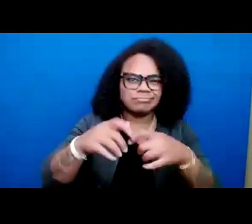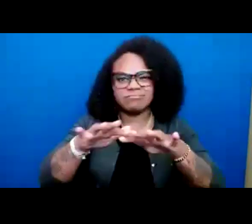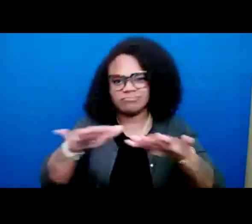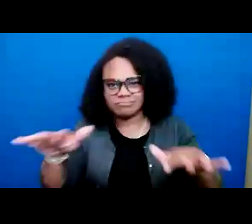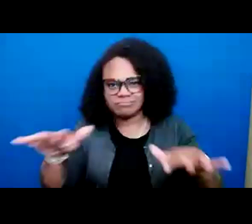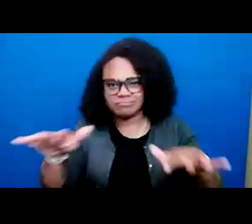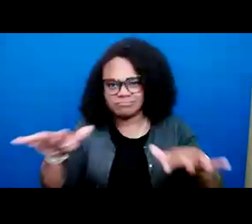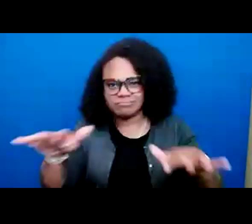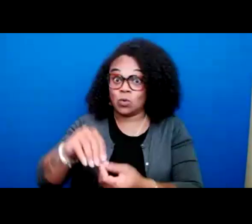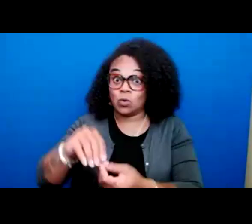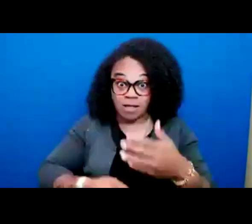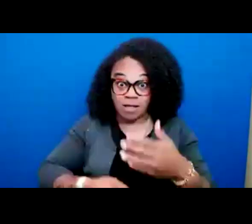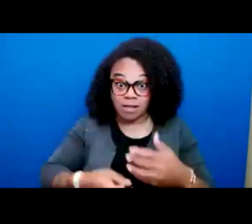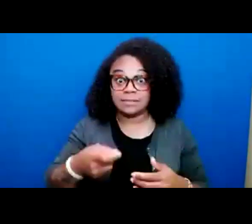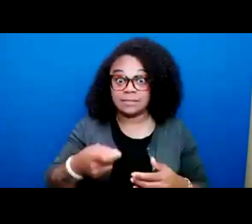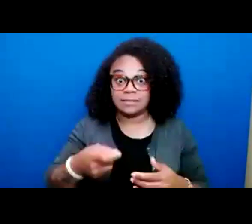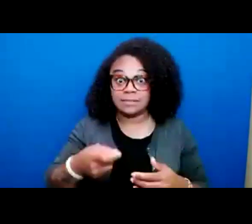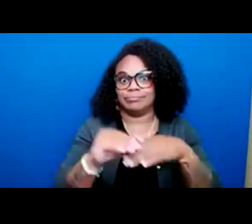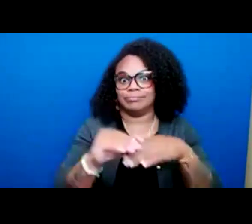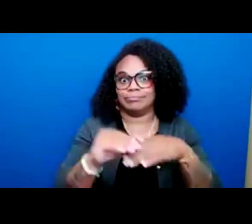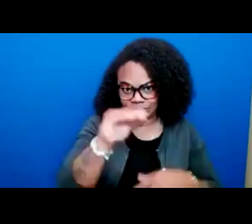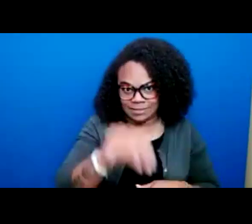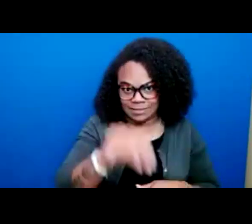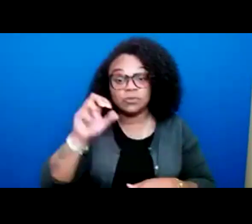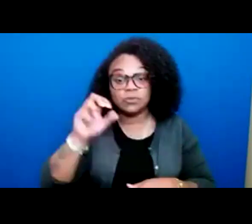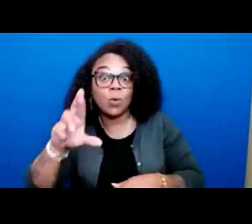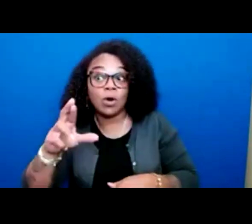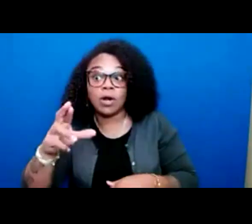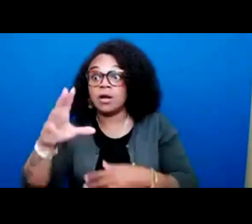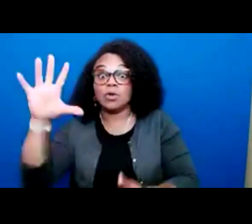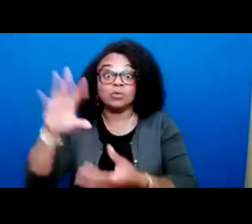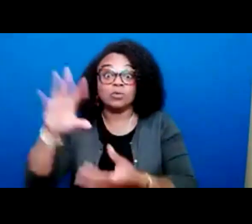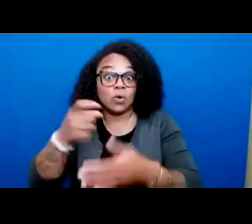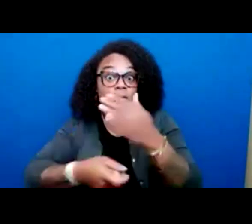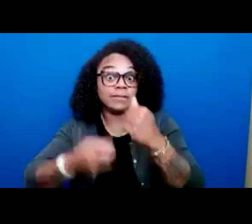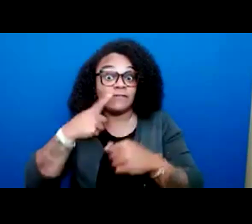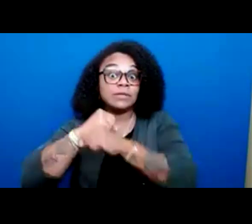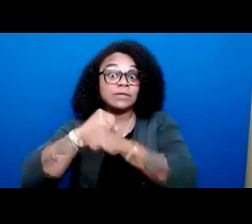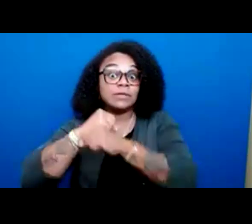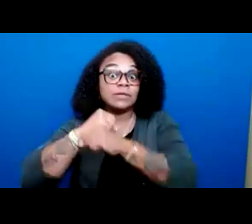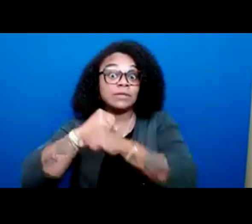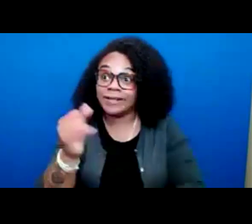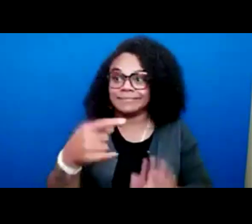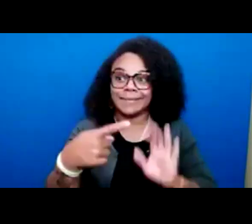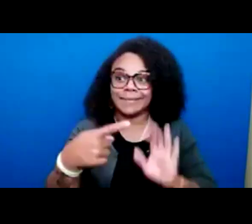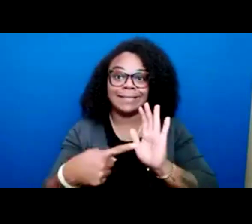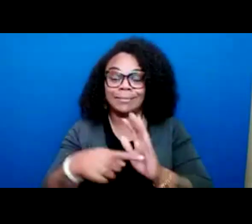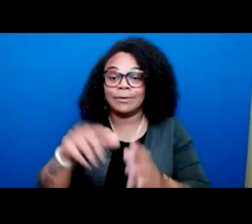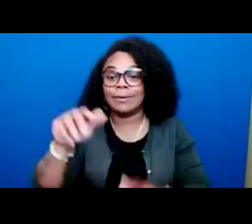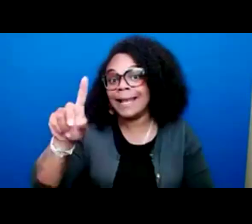cost of security? If you have ADT or something, or if you have